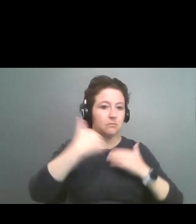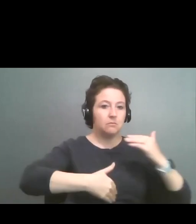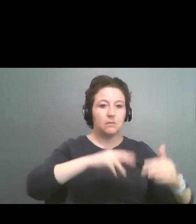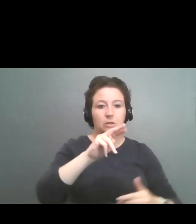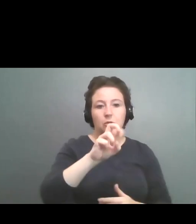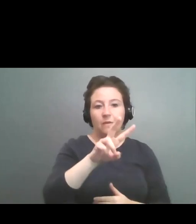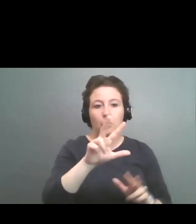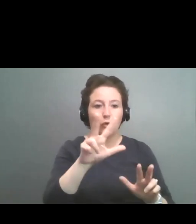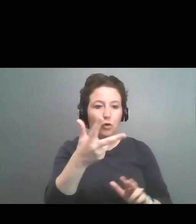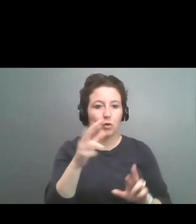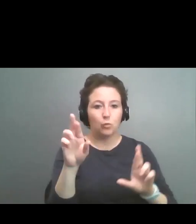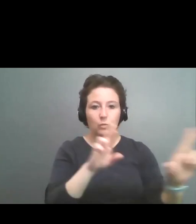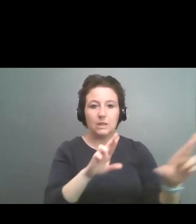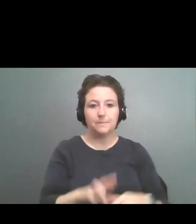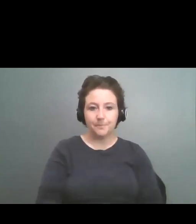3rd.